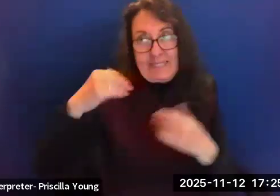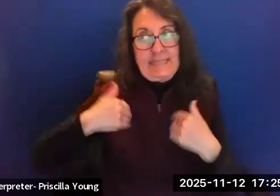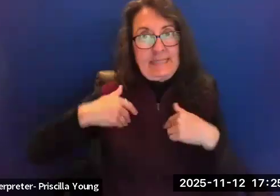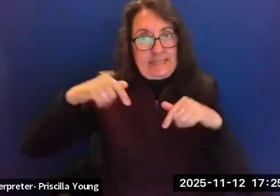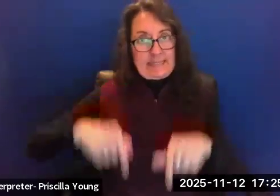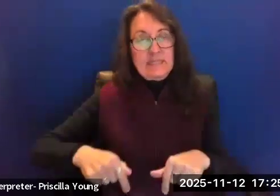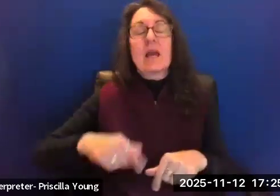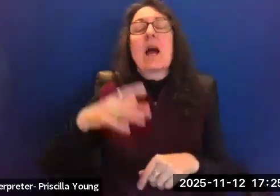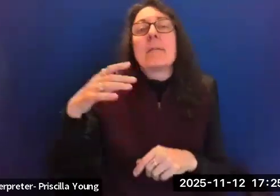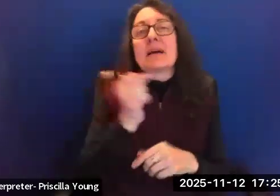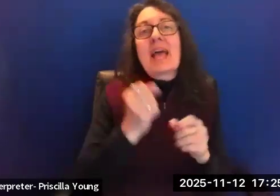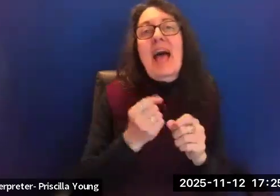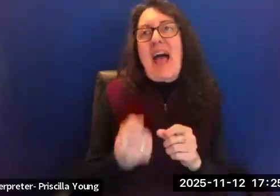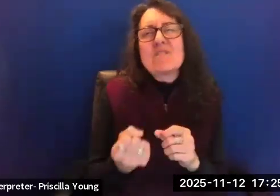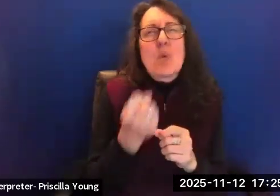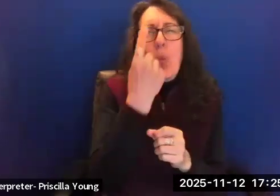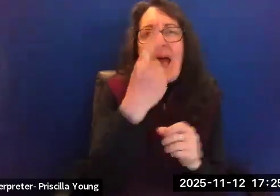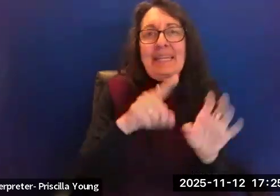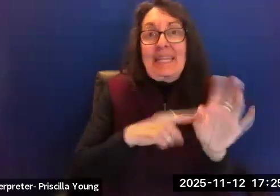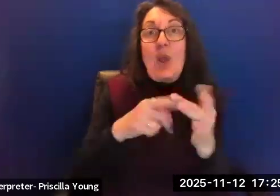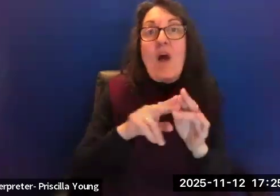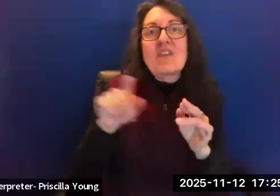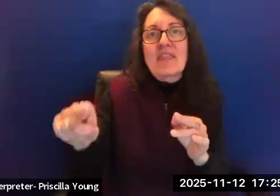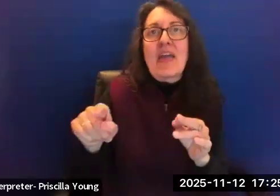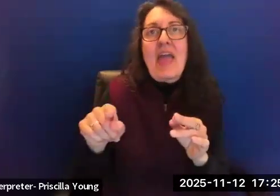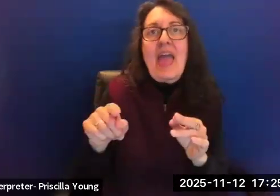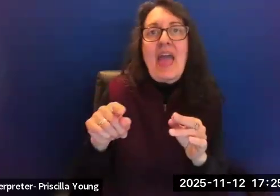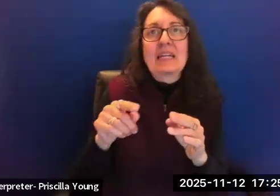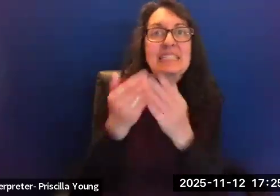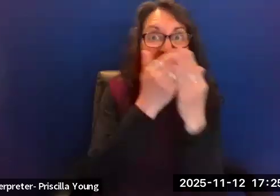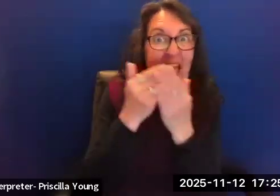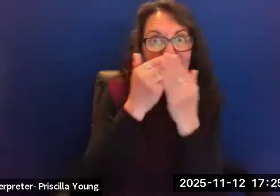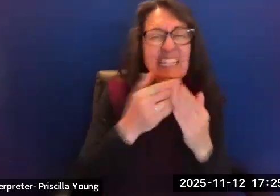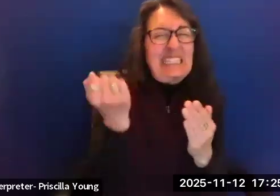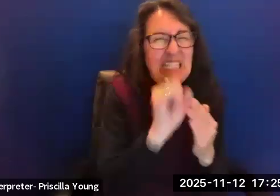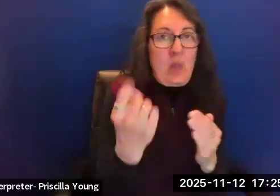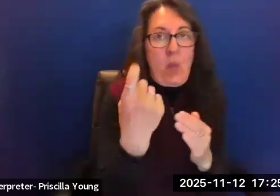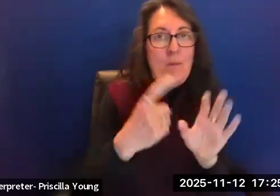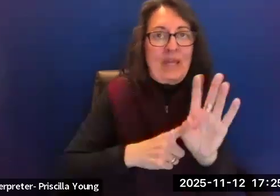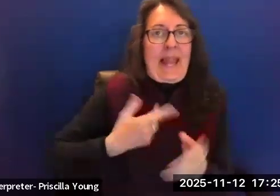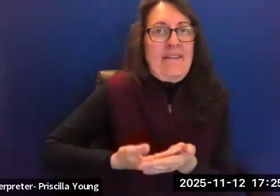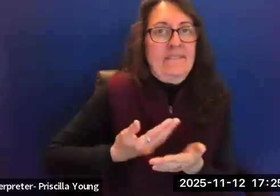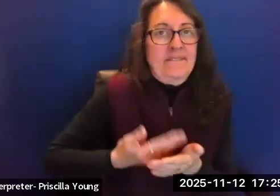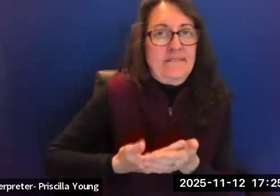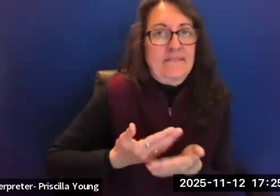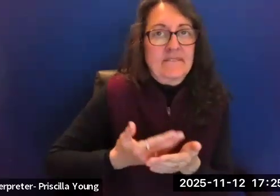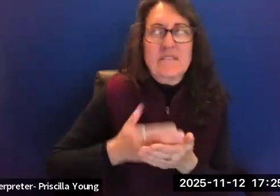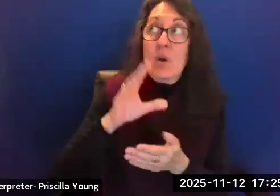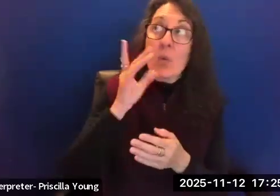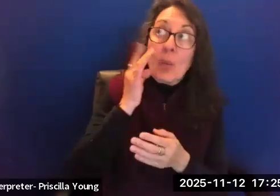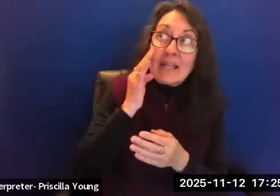their program of study remaining as at February 2026, be a person